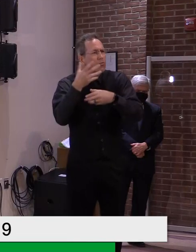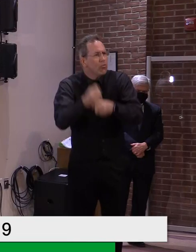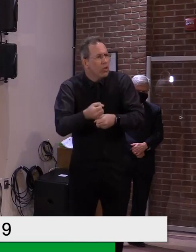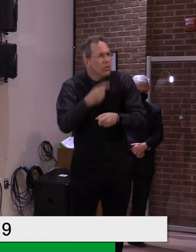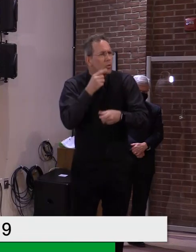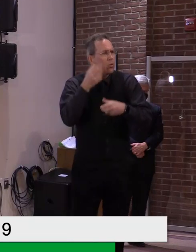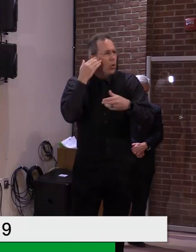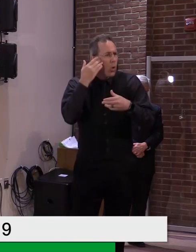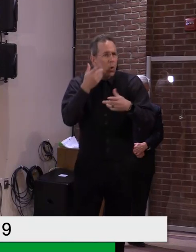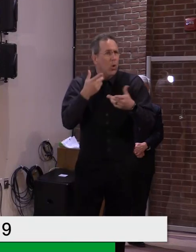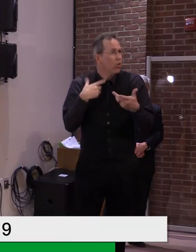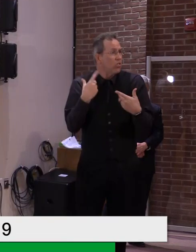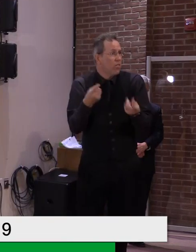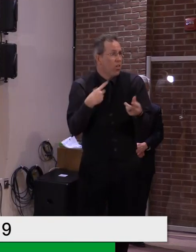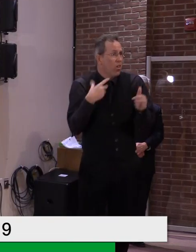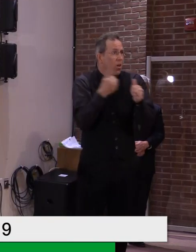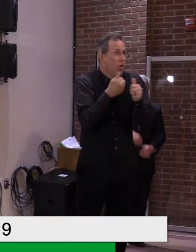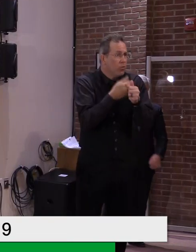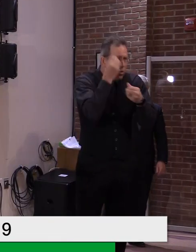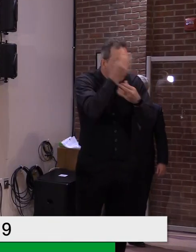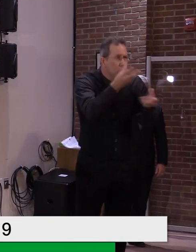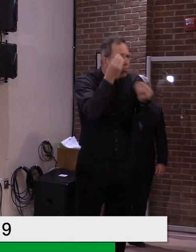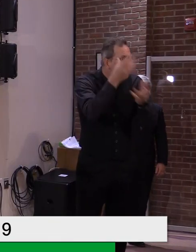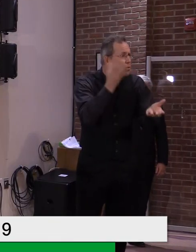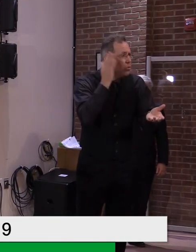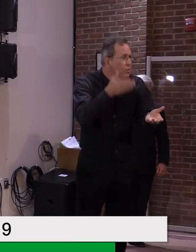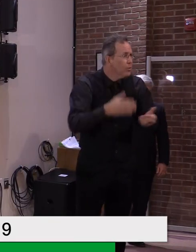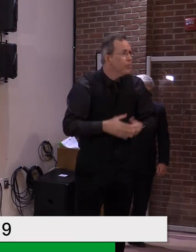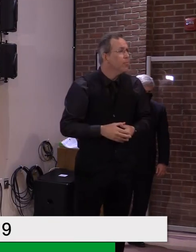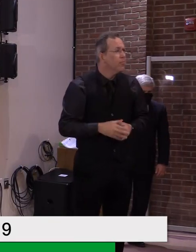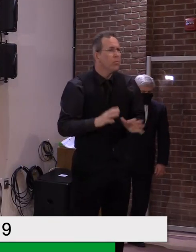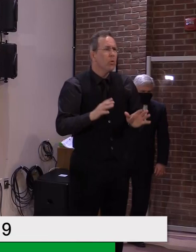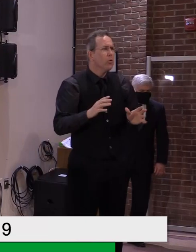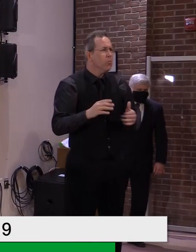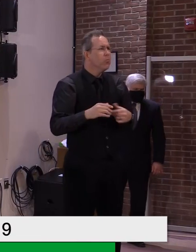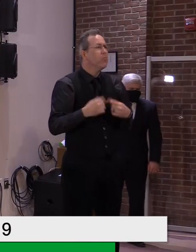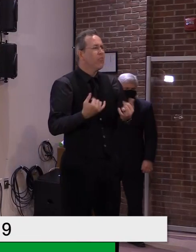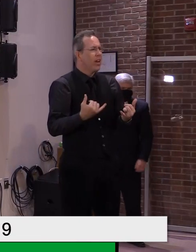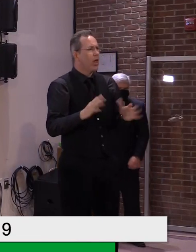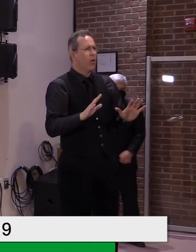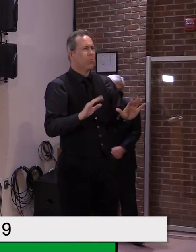ensuing weeks to months. But that is how they are right now at this point in time.